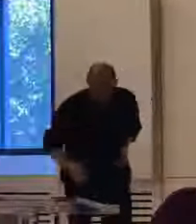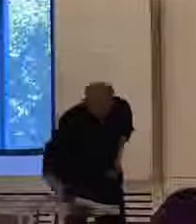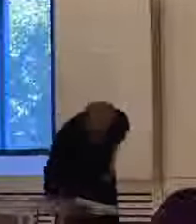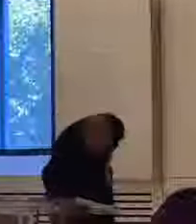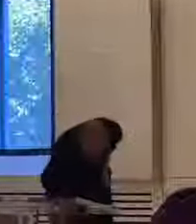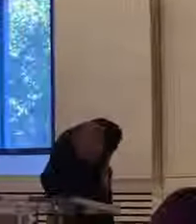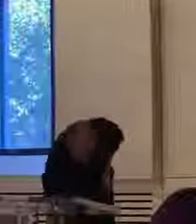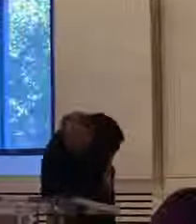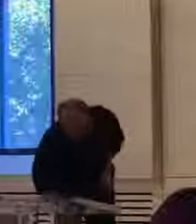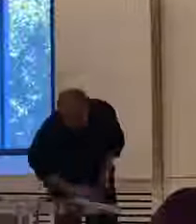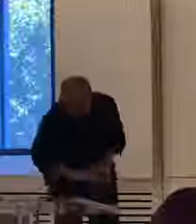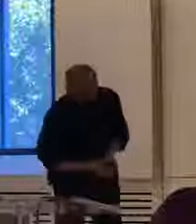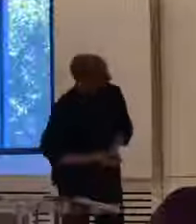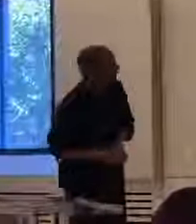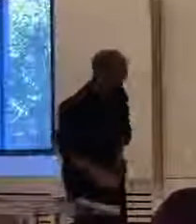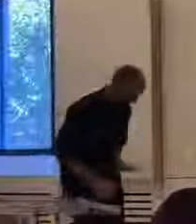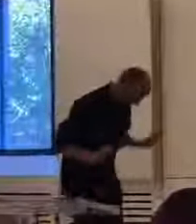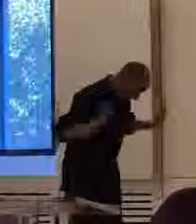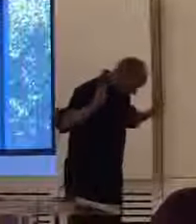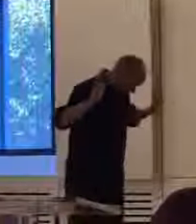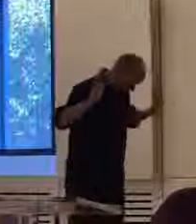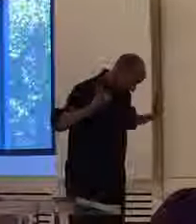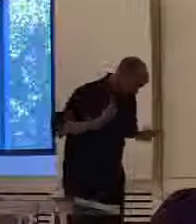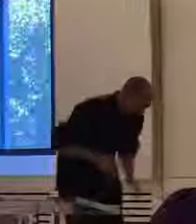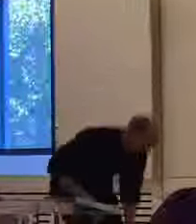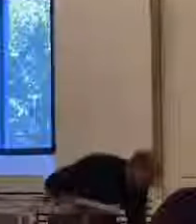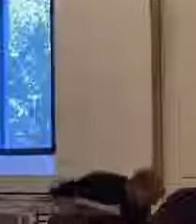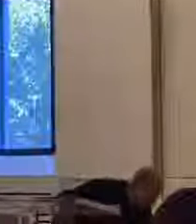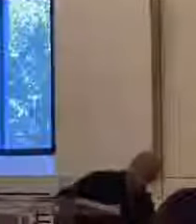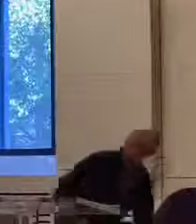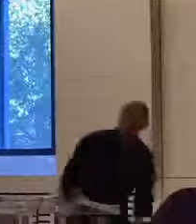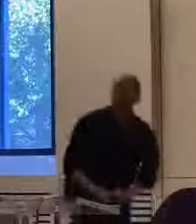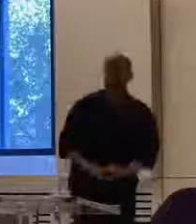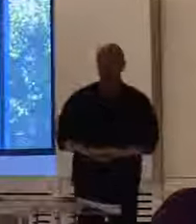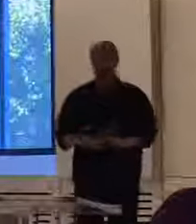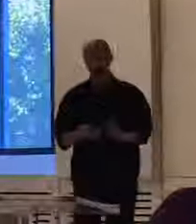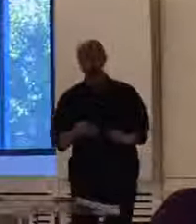It's giving time for people to take a photo of you. If you need to.